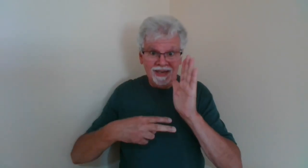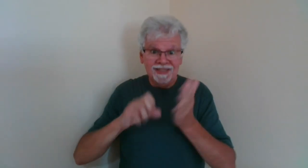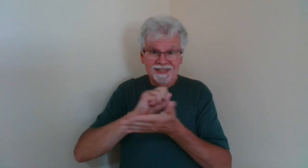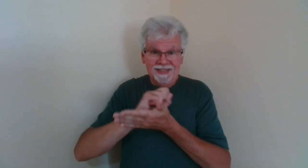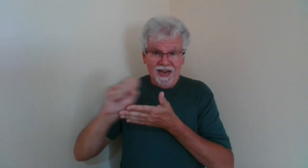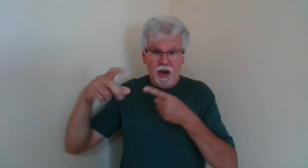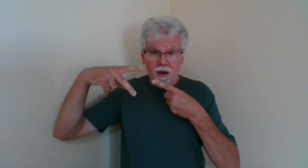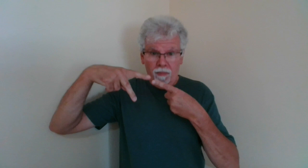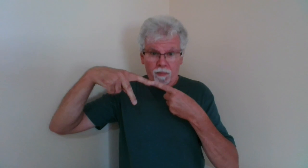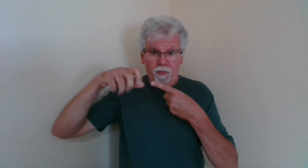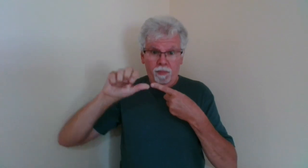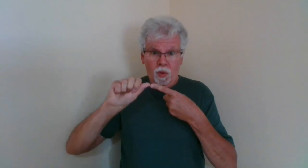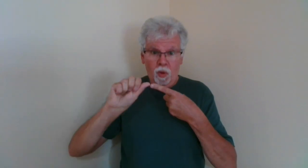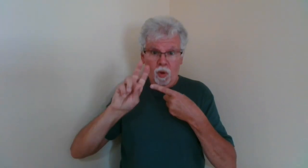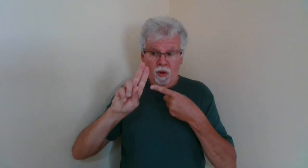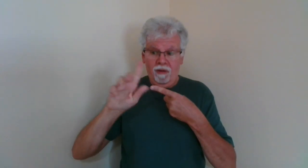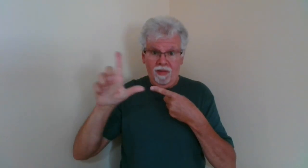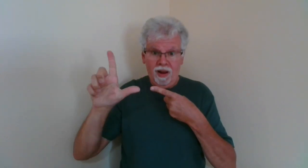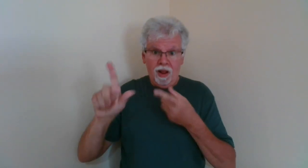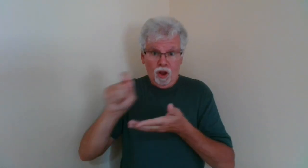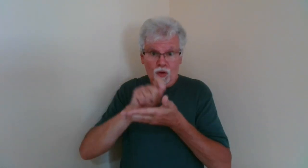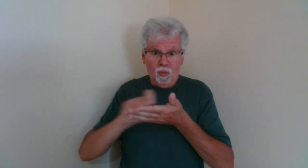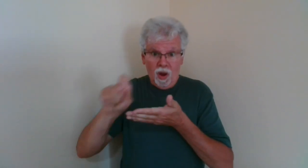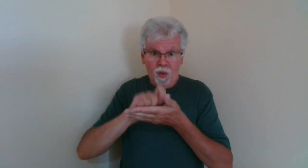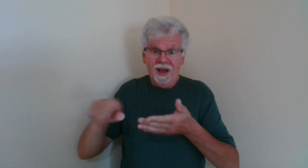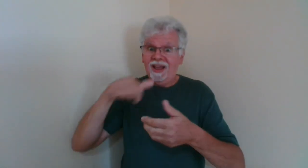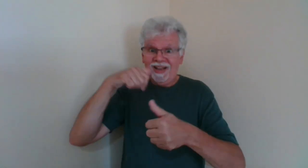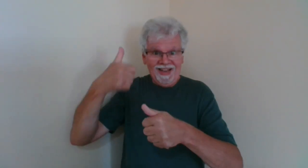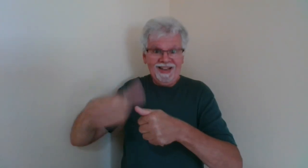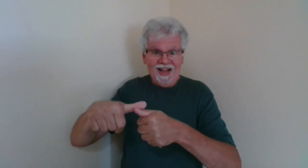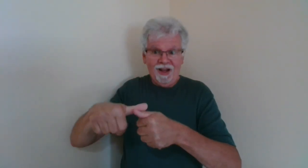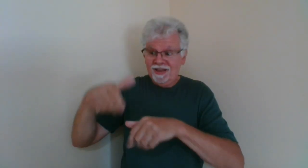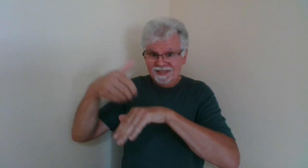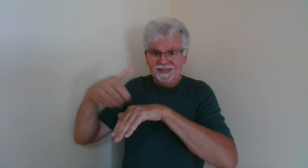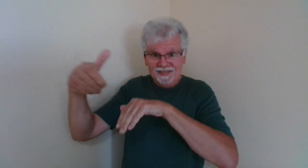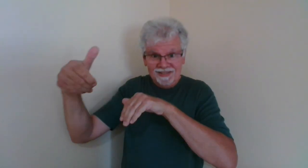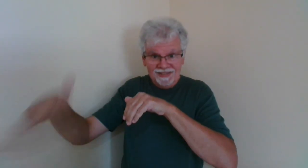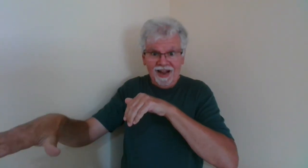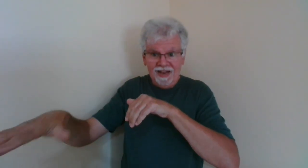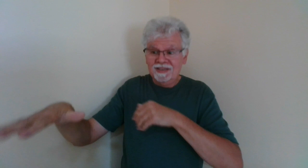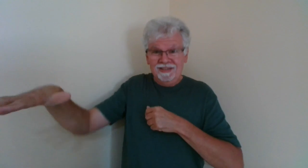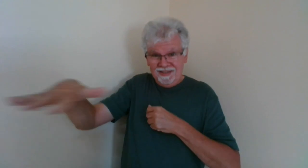Our second reading is from the letter of St. Paul